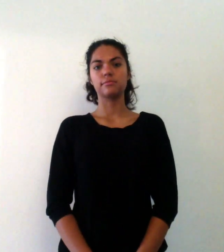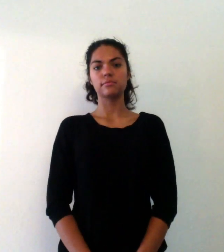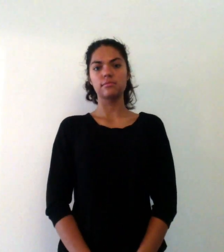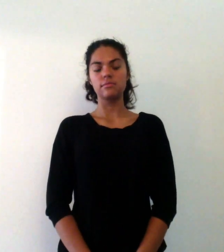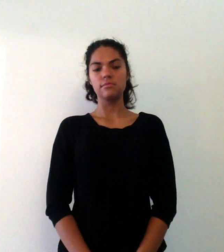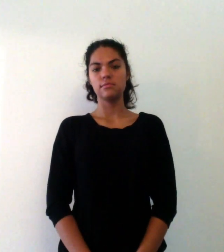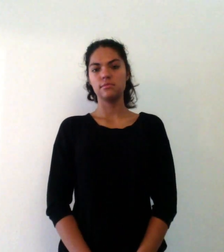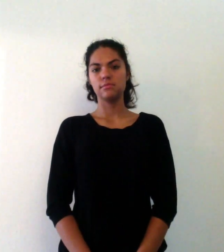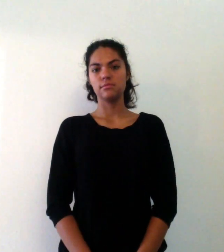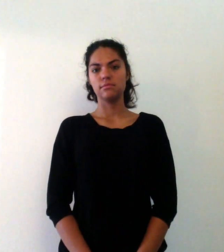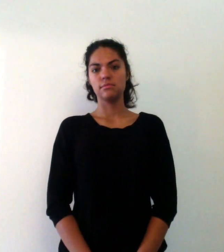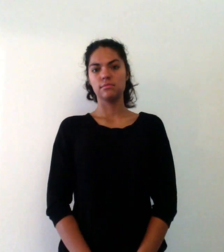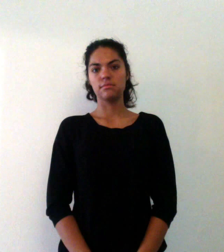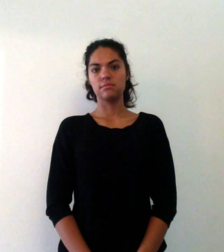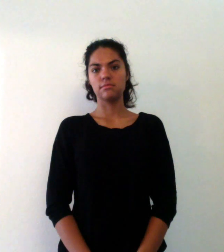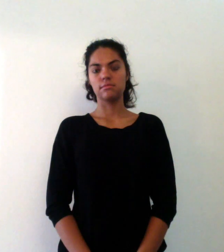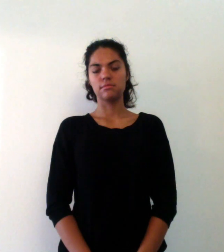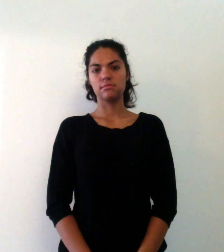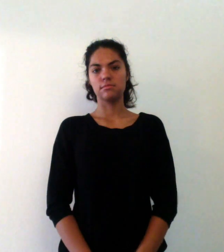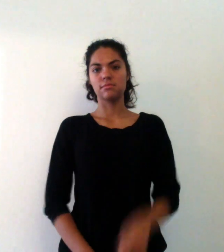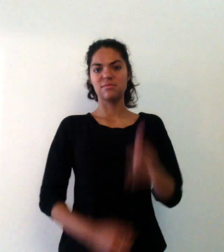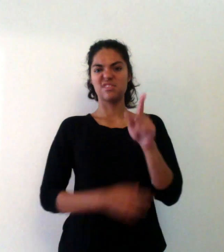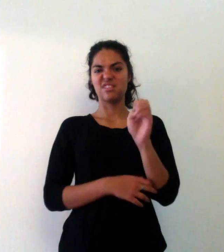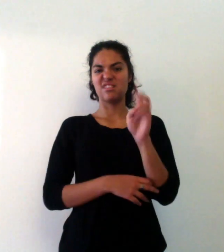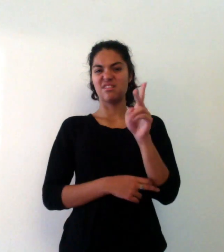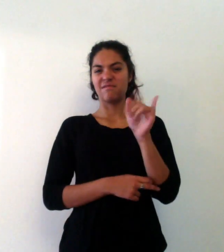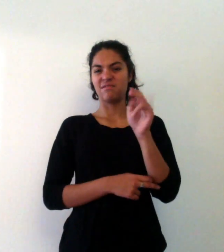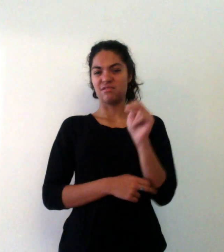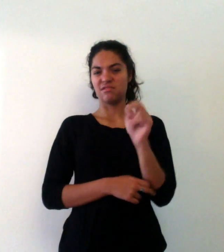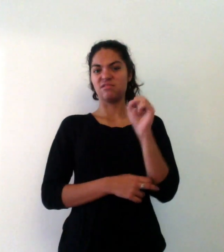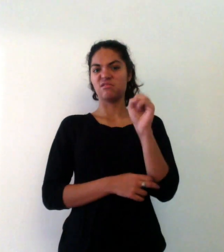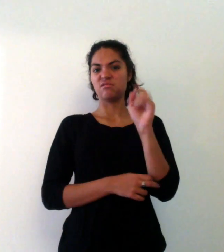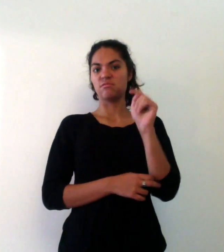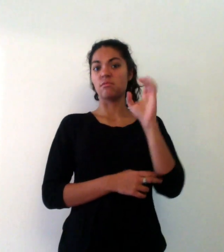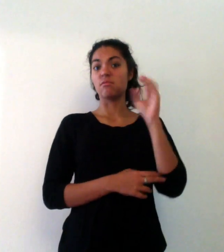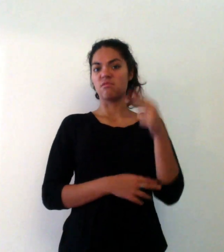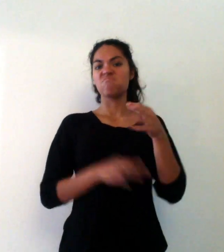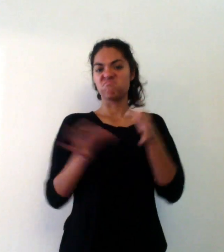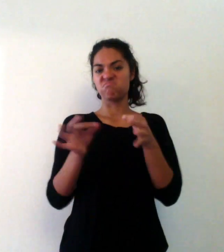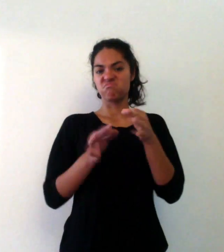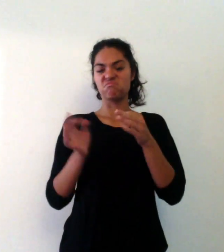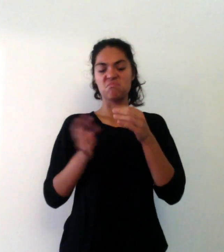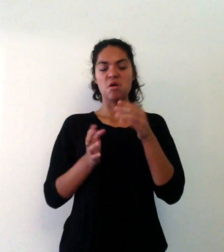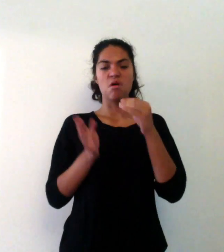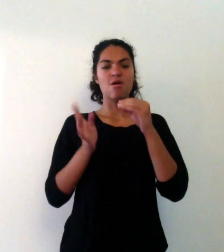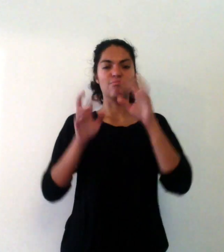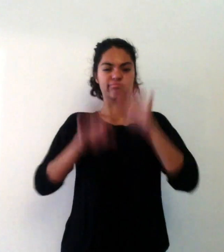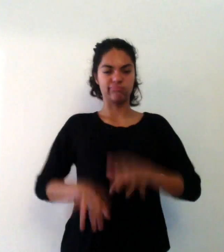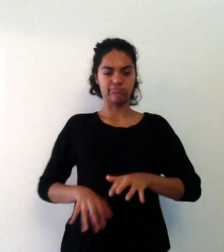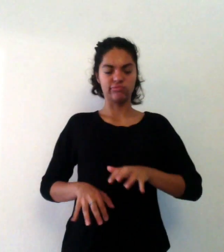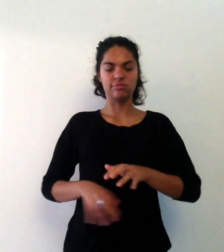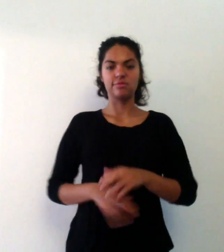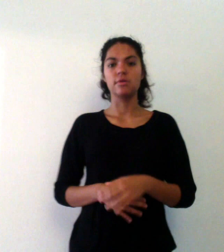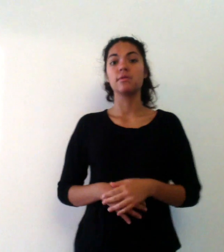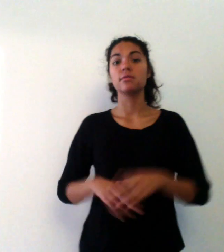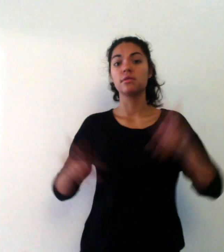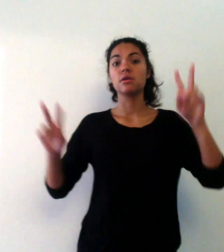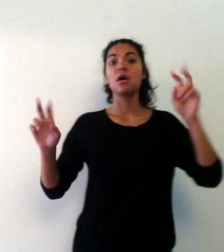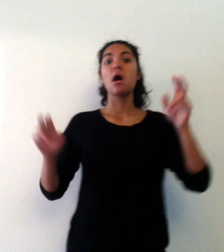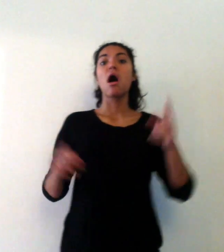maxim, man's conquest of nature, and has a powerful paragraph, and he says this. He says the term man, in the phrase